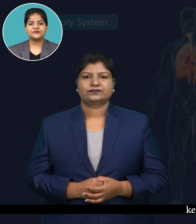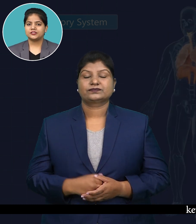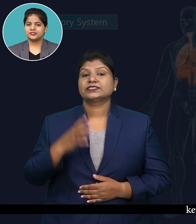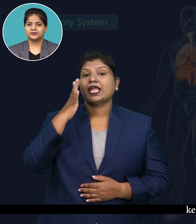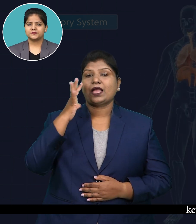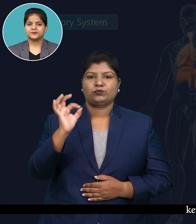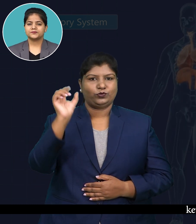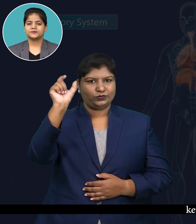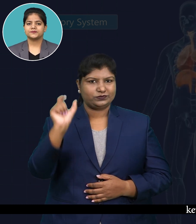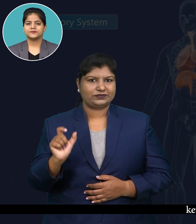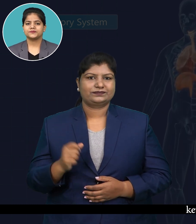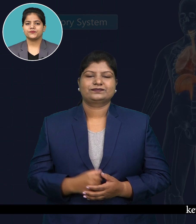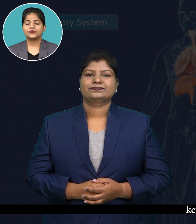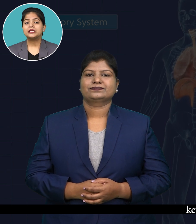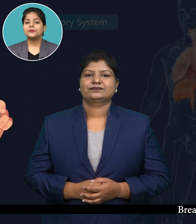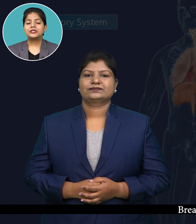Keywords: